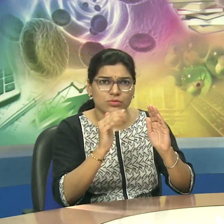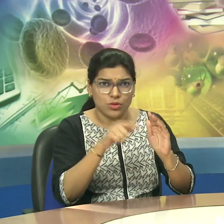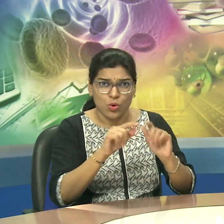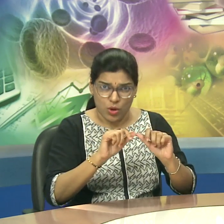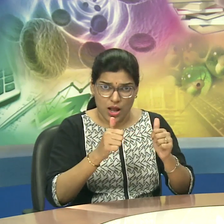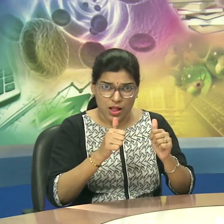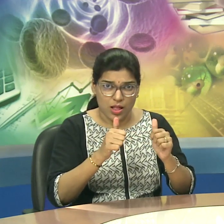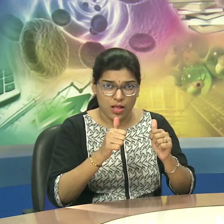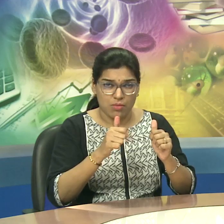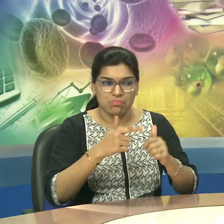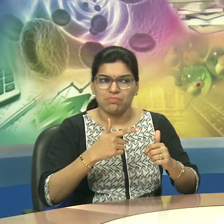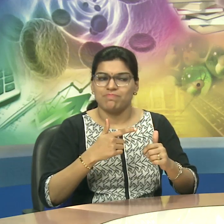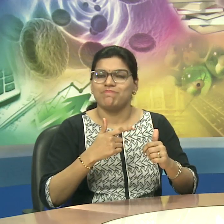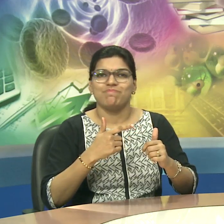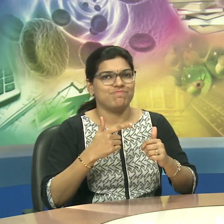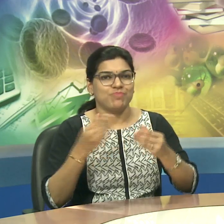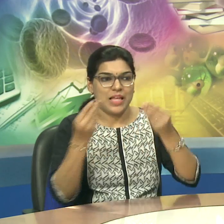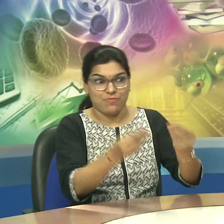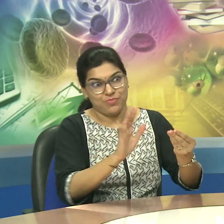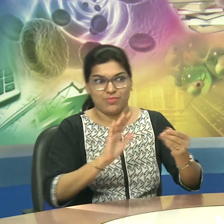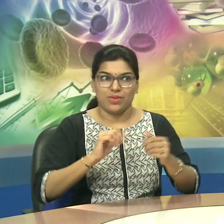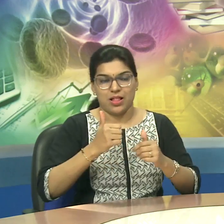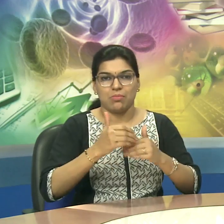But having a pet is not just fun.